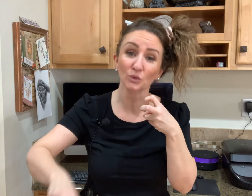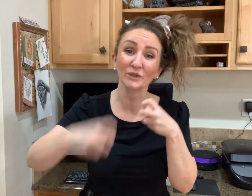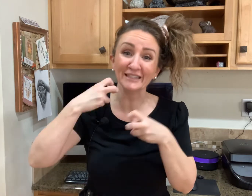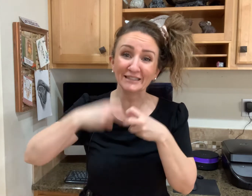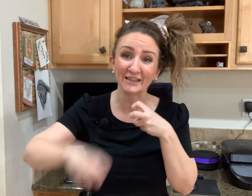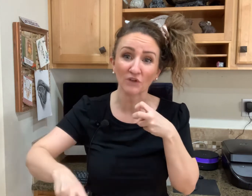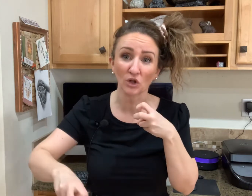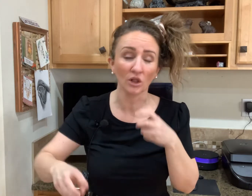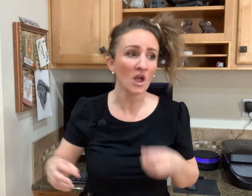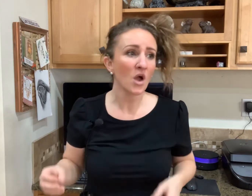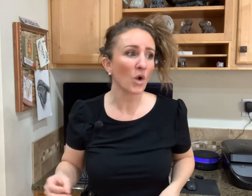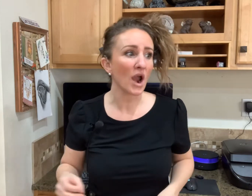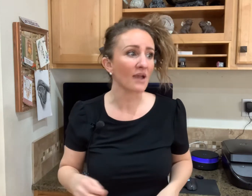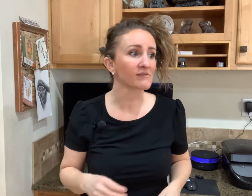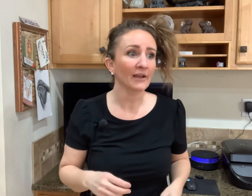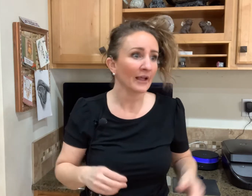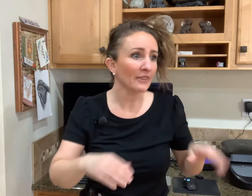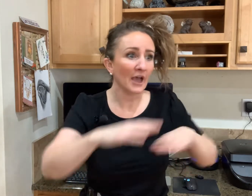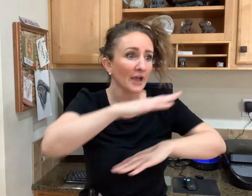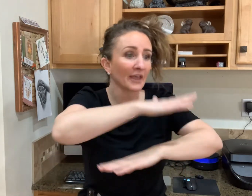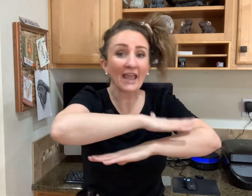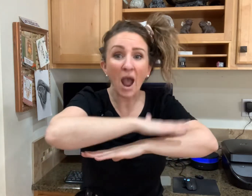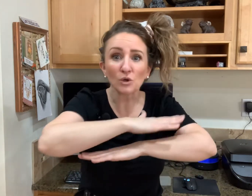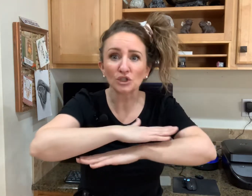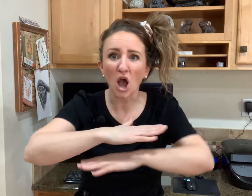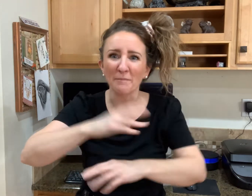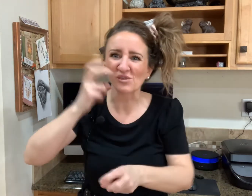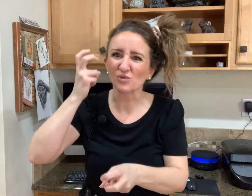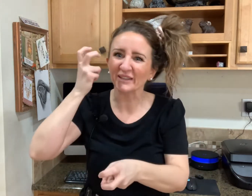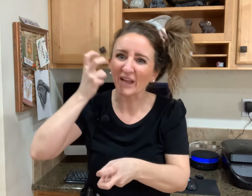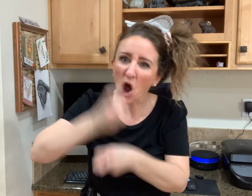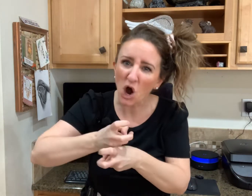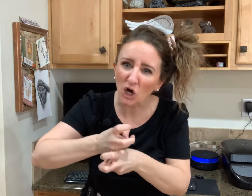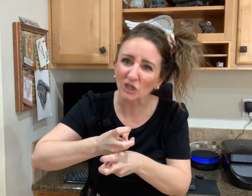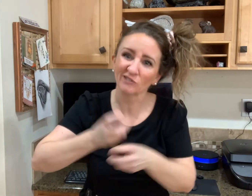really difficult, whereas the countertop is really hard.